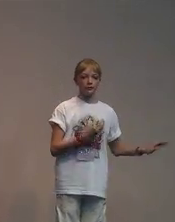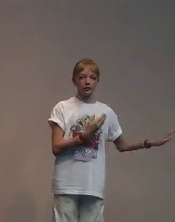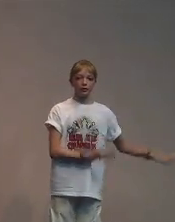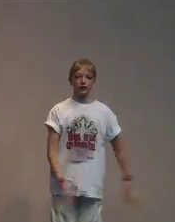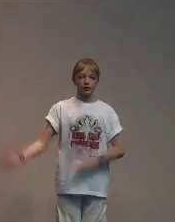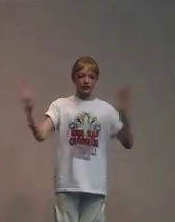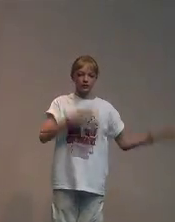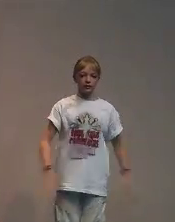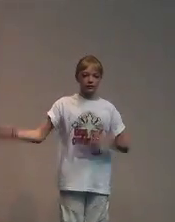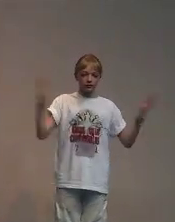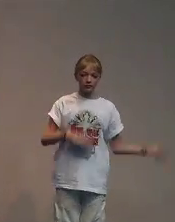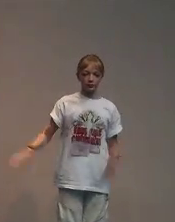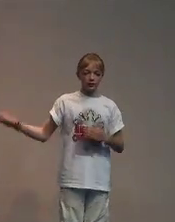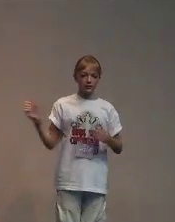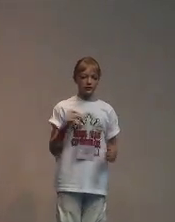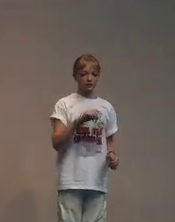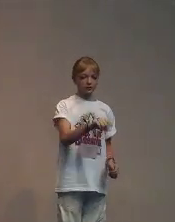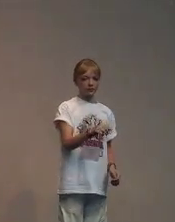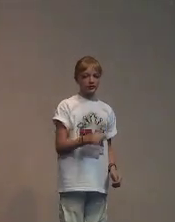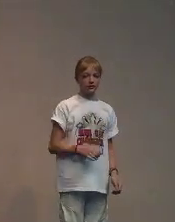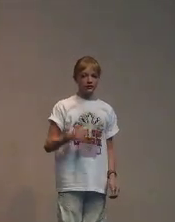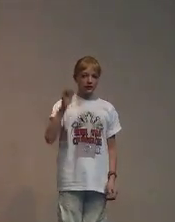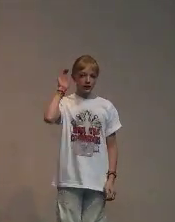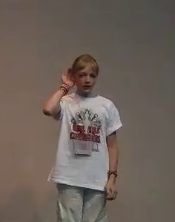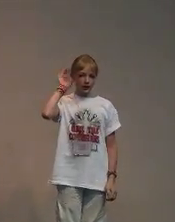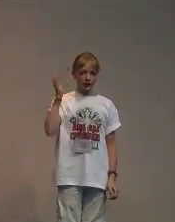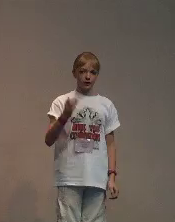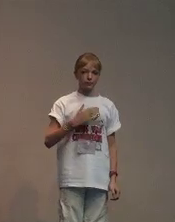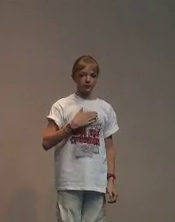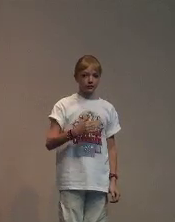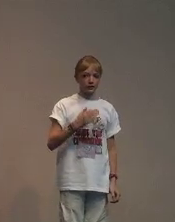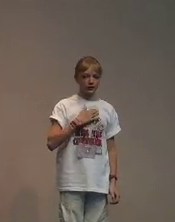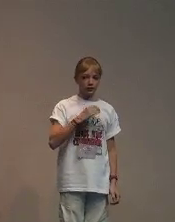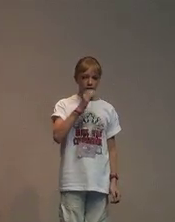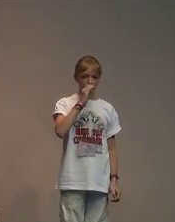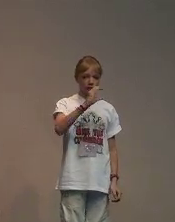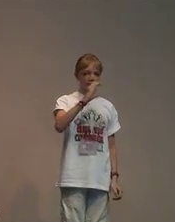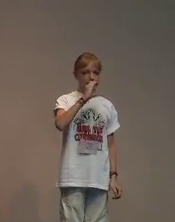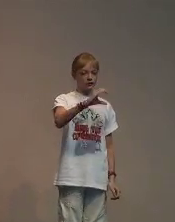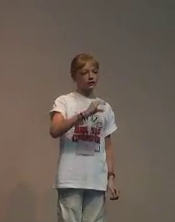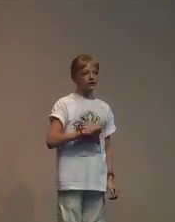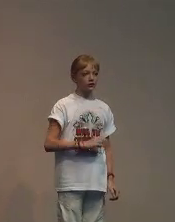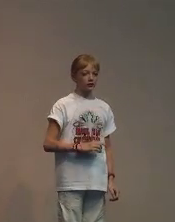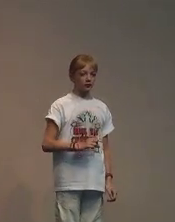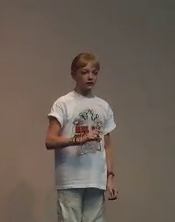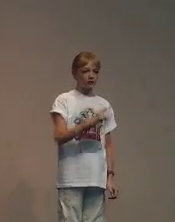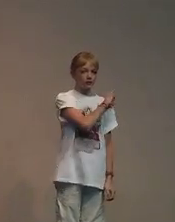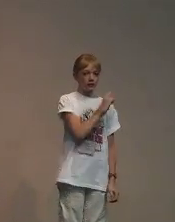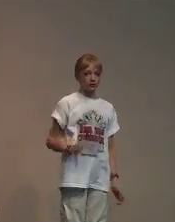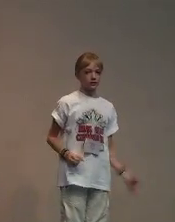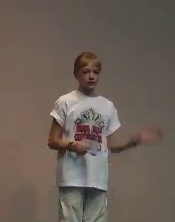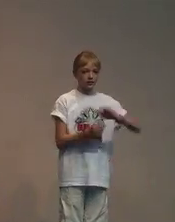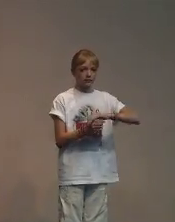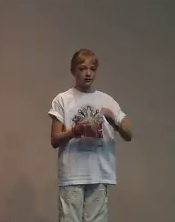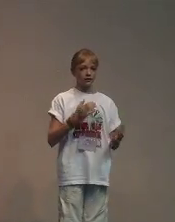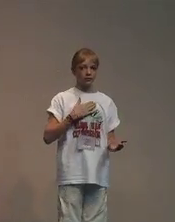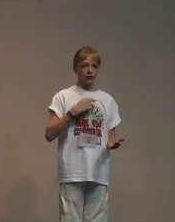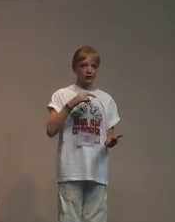paper in the wind still you Hear me when I'm calling Lord, you catch me when